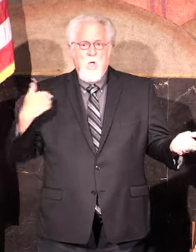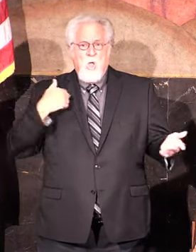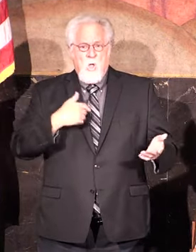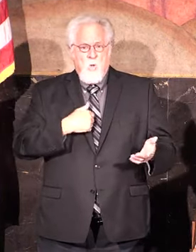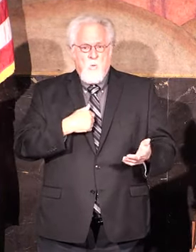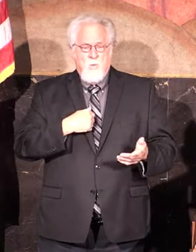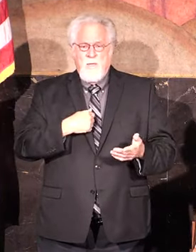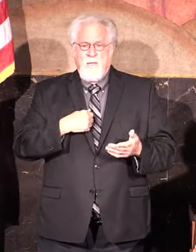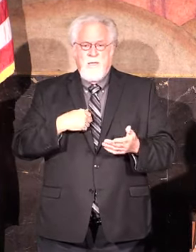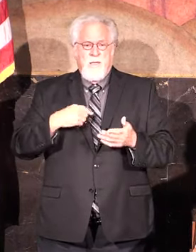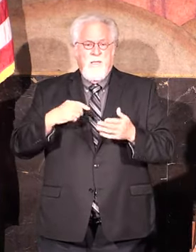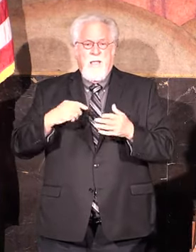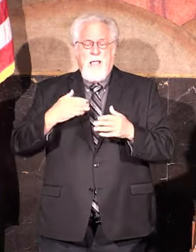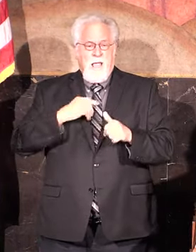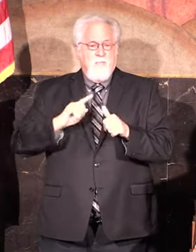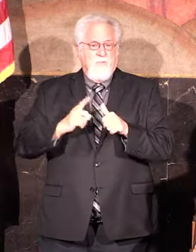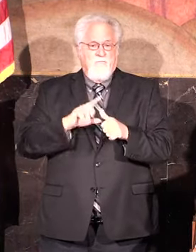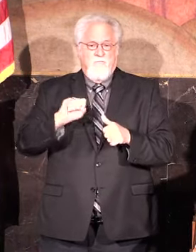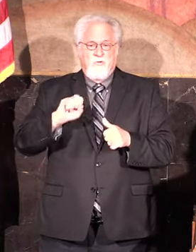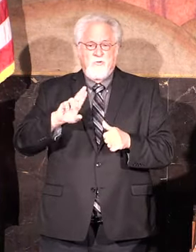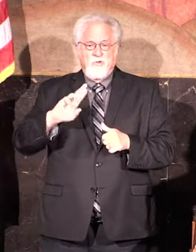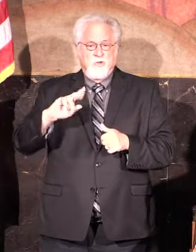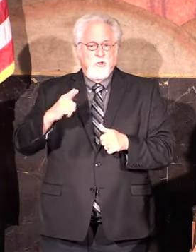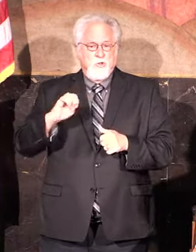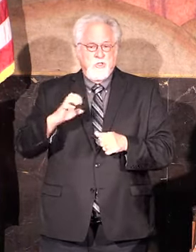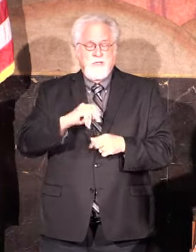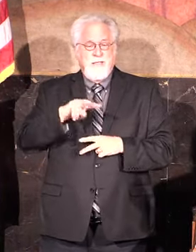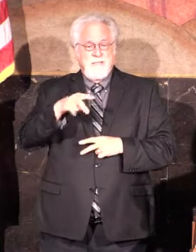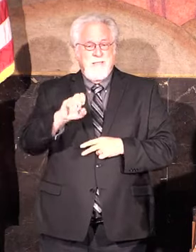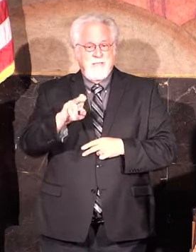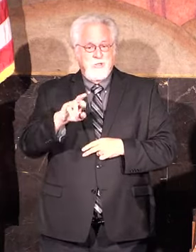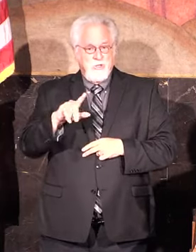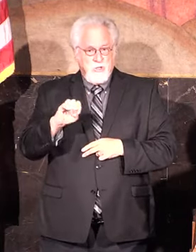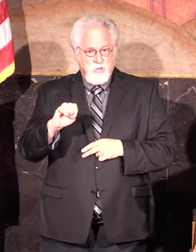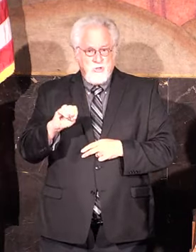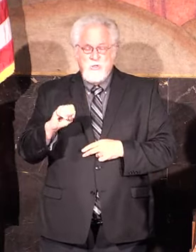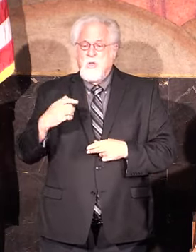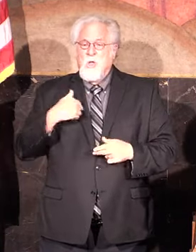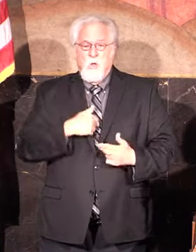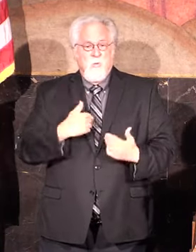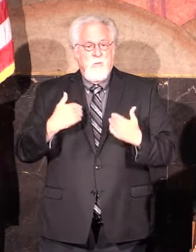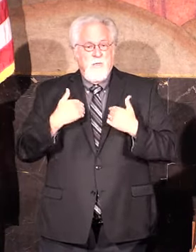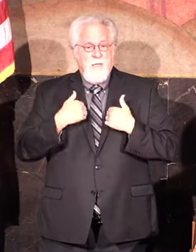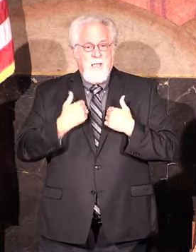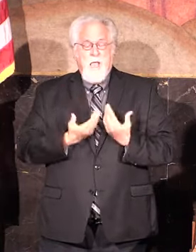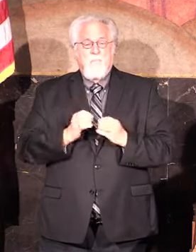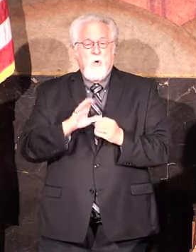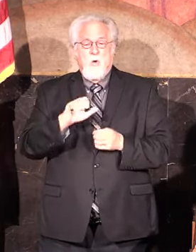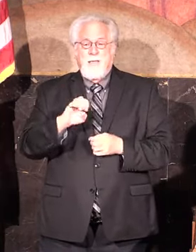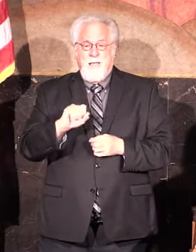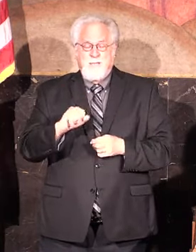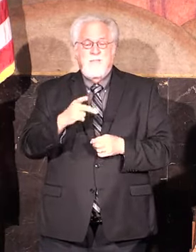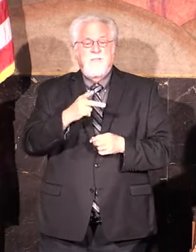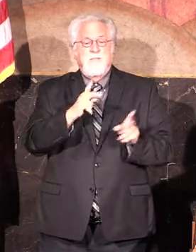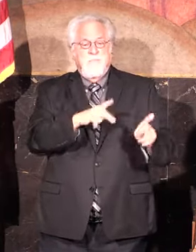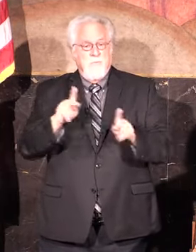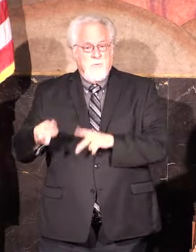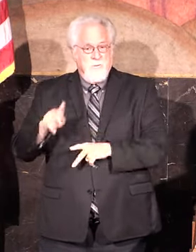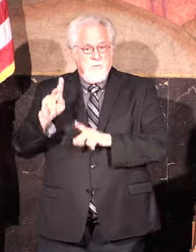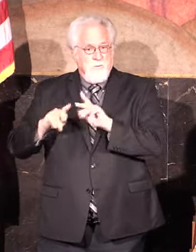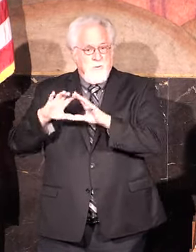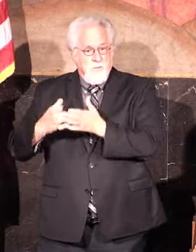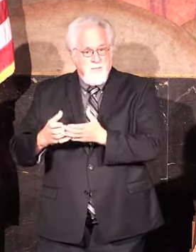the crest of both the first surge and the second surge, as evidenced by the fact that we've had more cases per capita than any